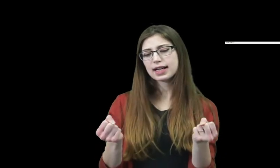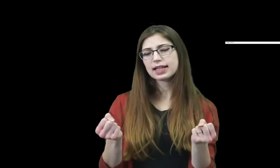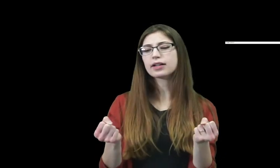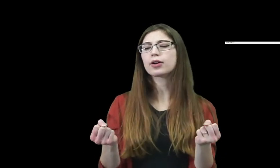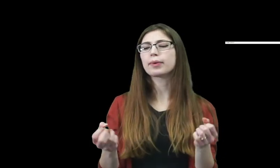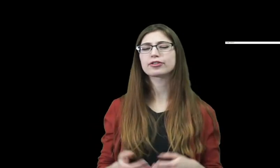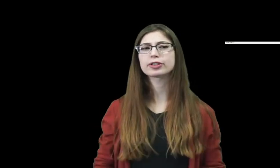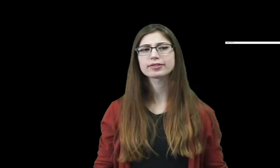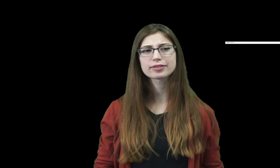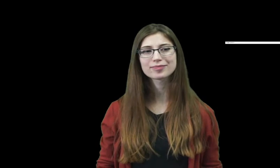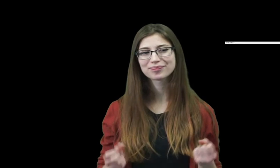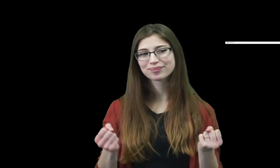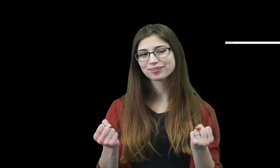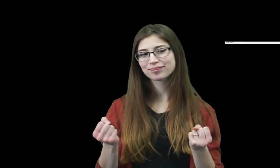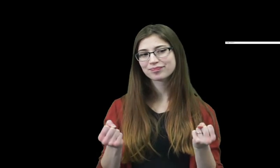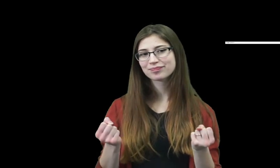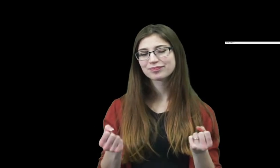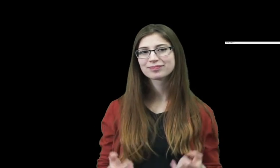tiny corrections.